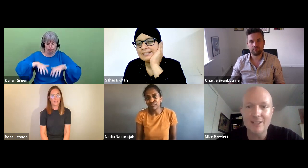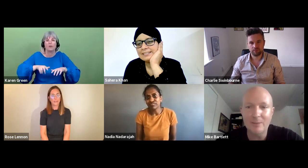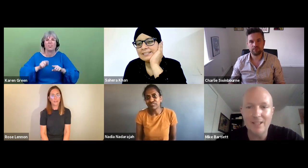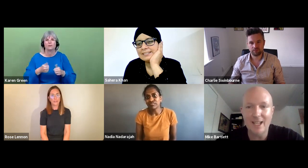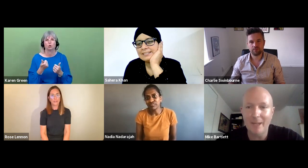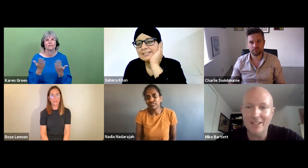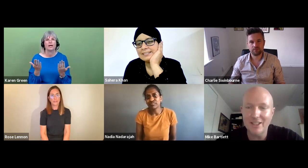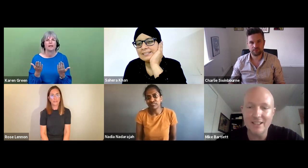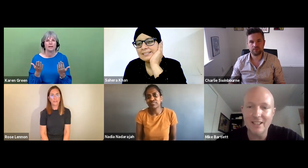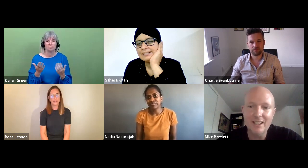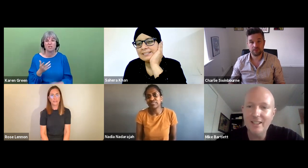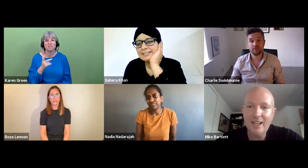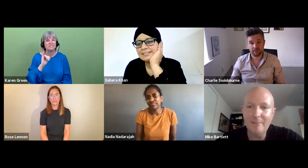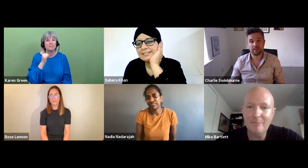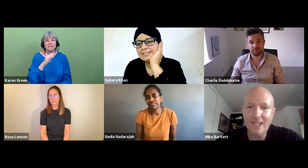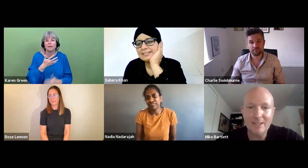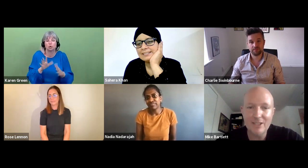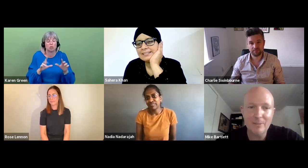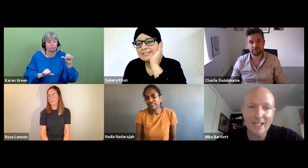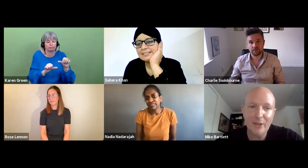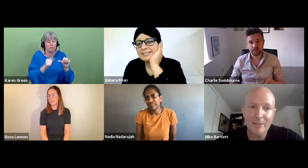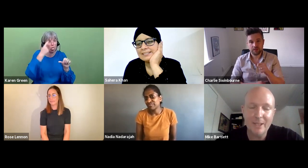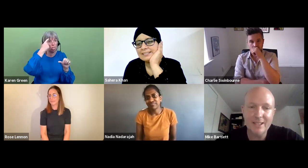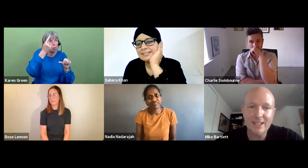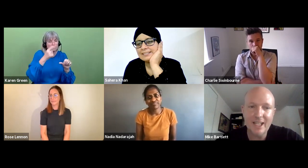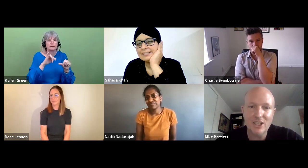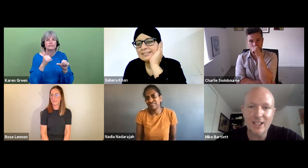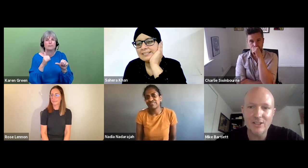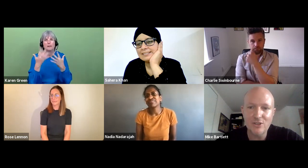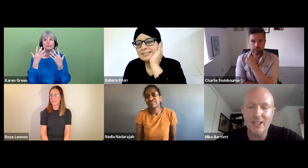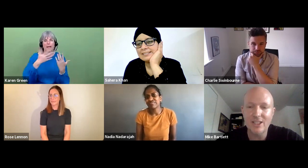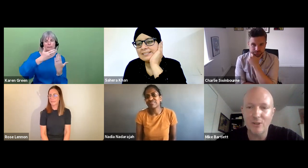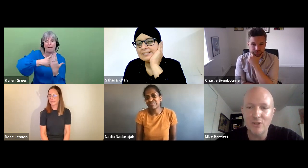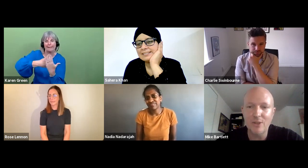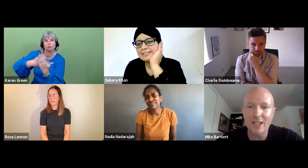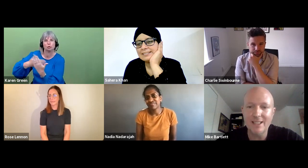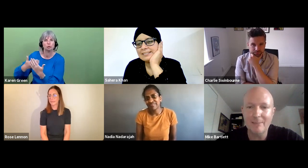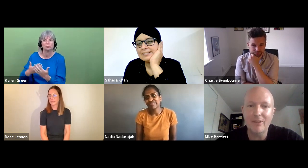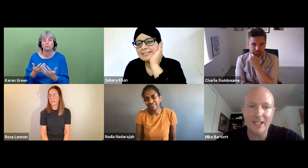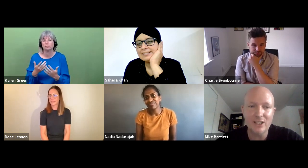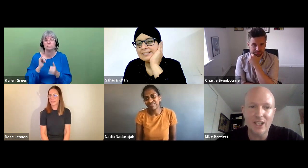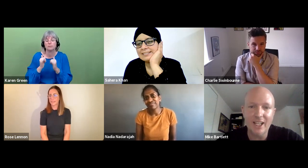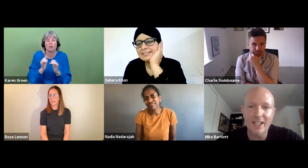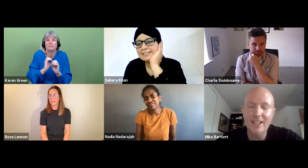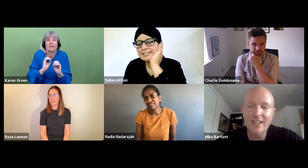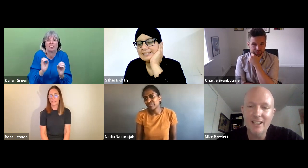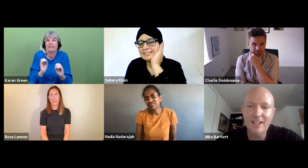be 10 pages, and some days it'll be nothing. But actually trying to sort of do at least something each day,